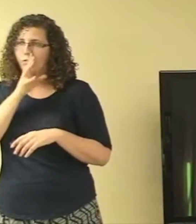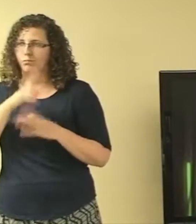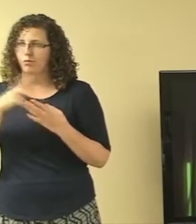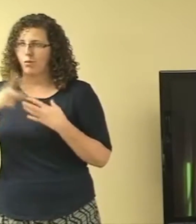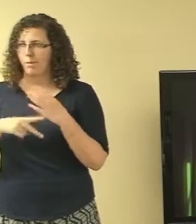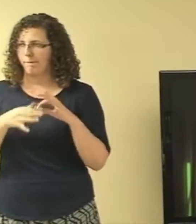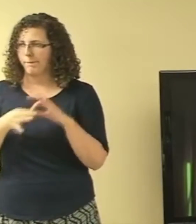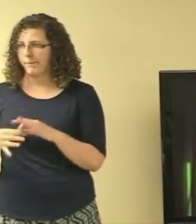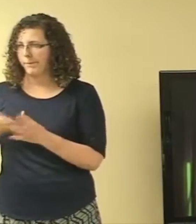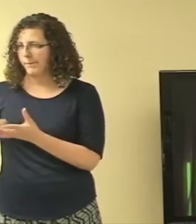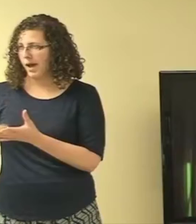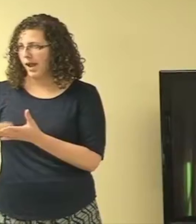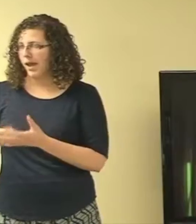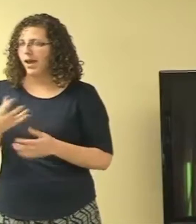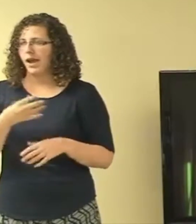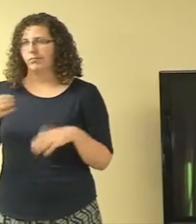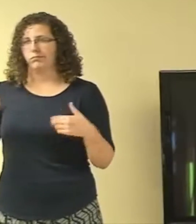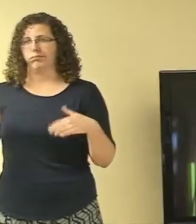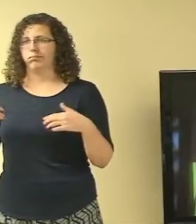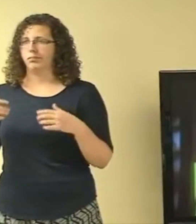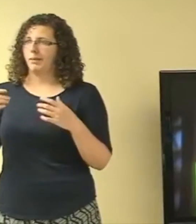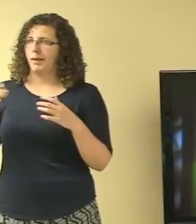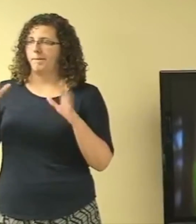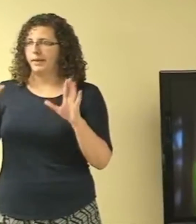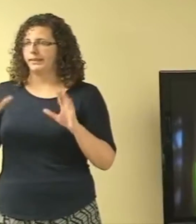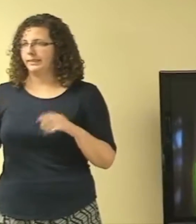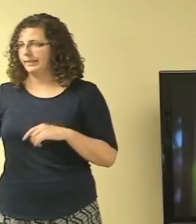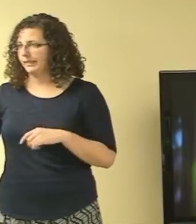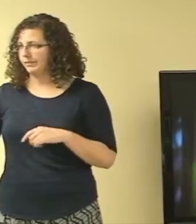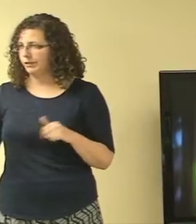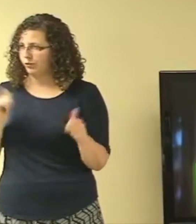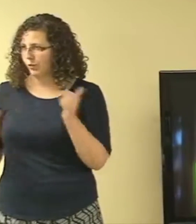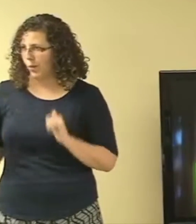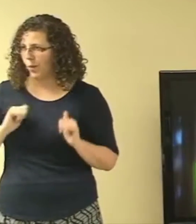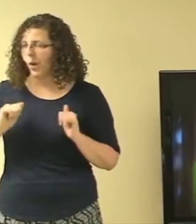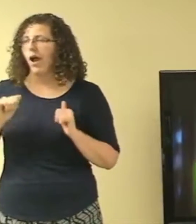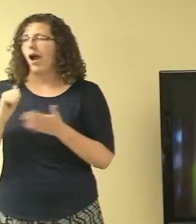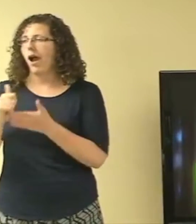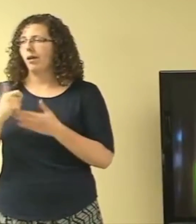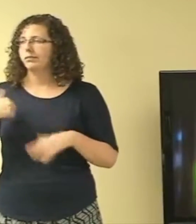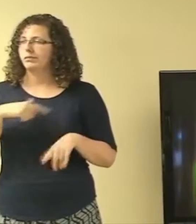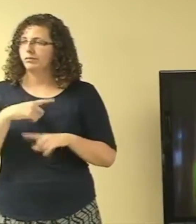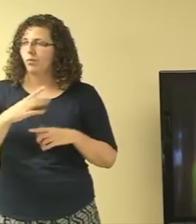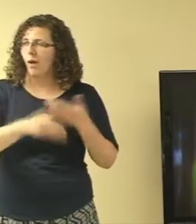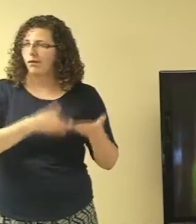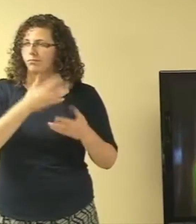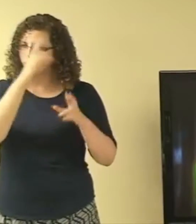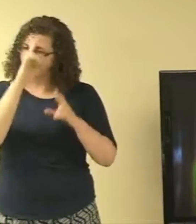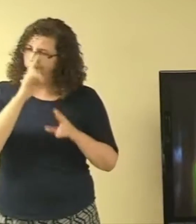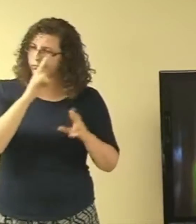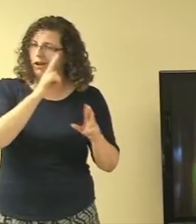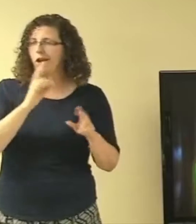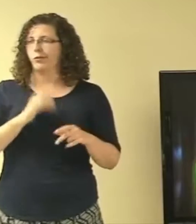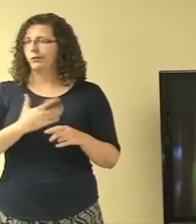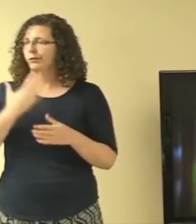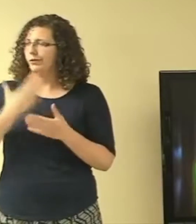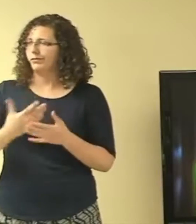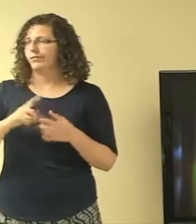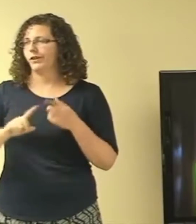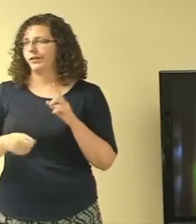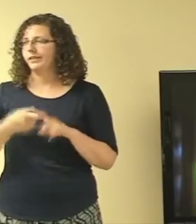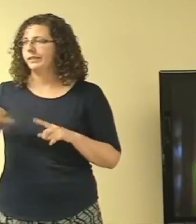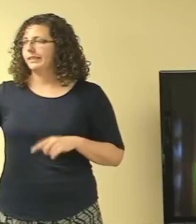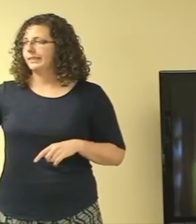money, with a tremendous television show. Would you all please honor and welcome our good friend,